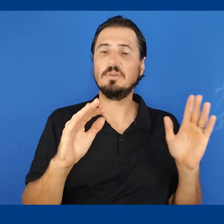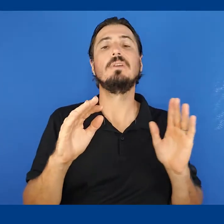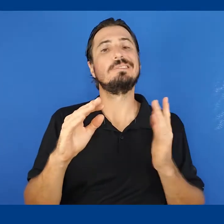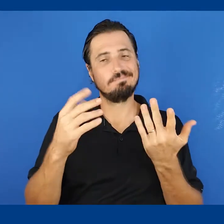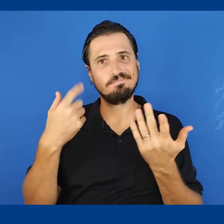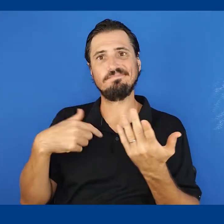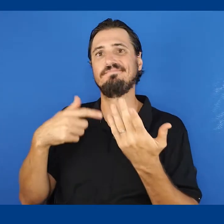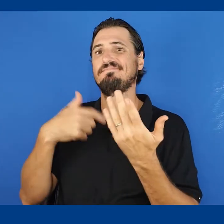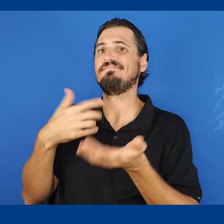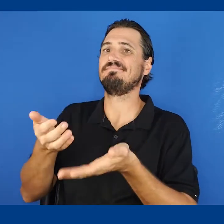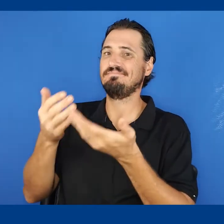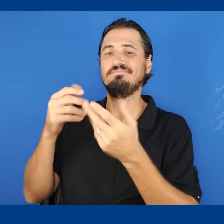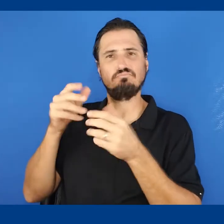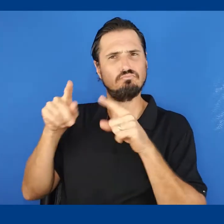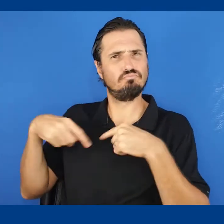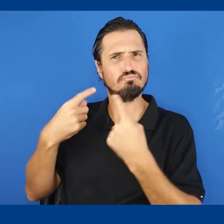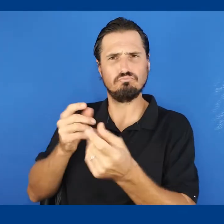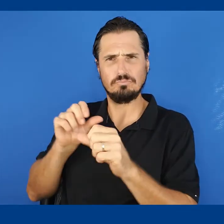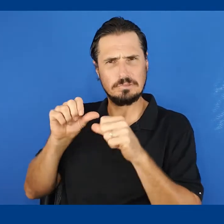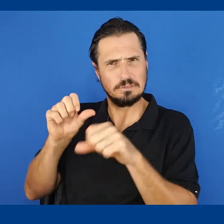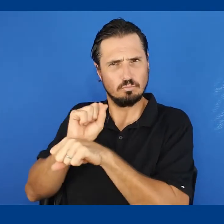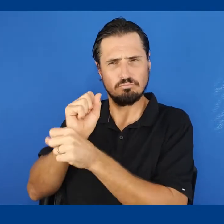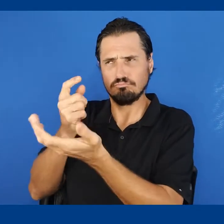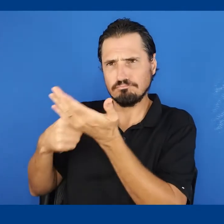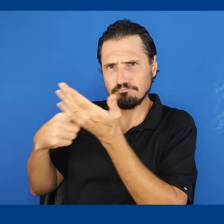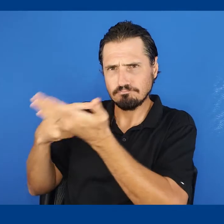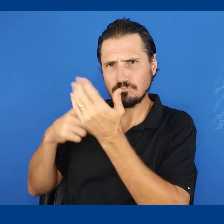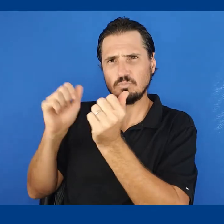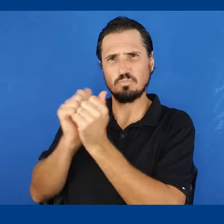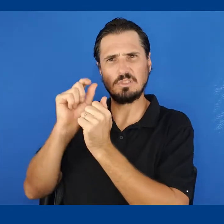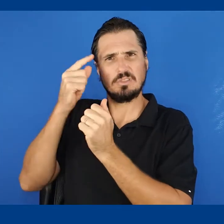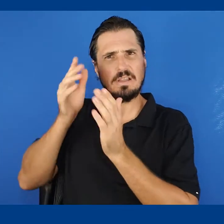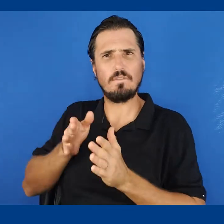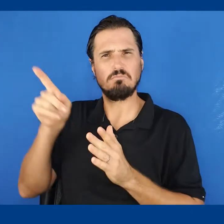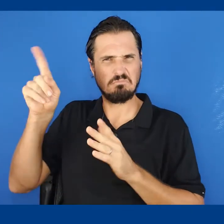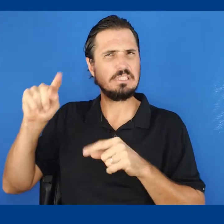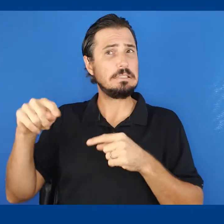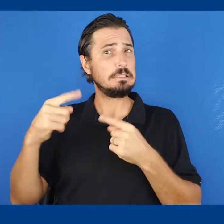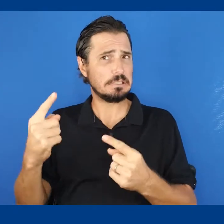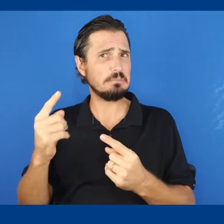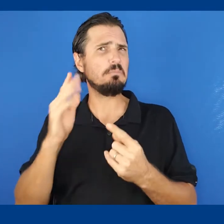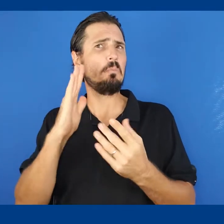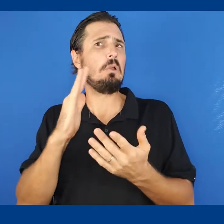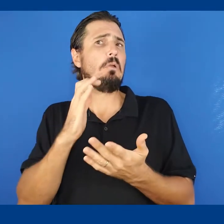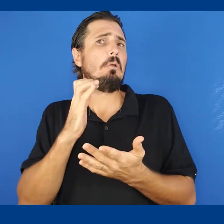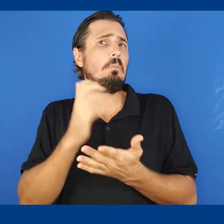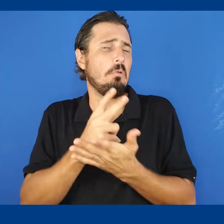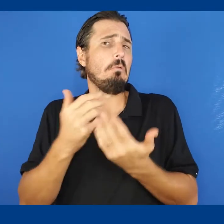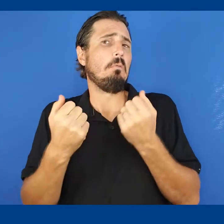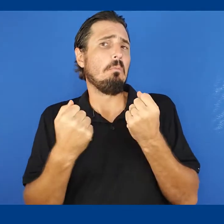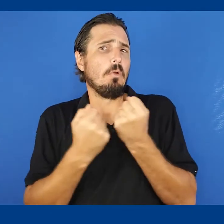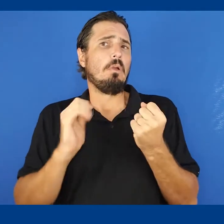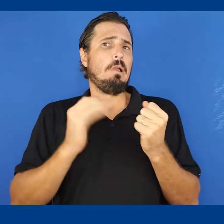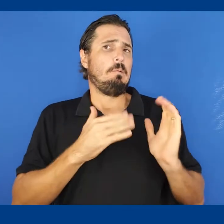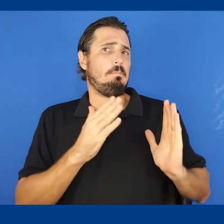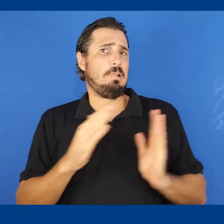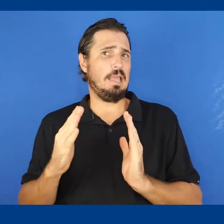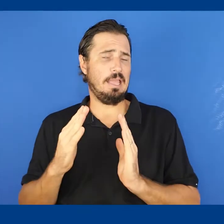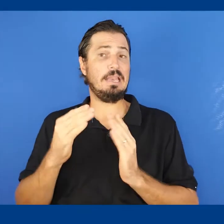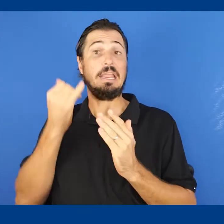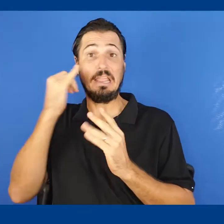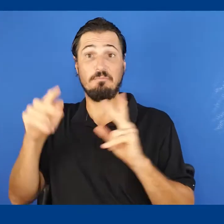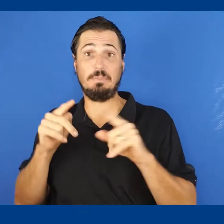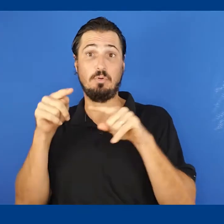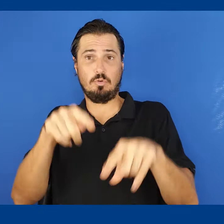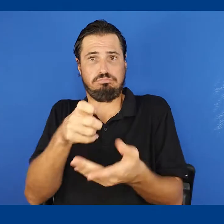starting a mandatory post-travel testing program in our approved resort bubble properties. While in quarantine, travelers